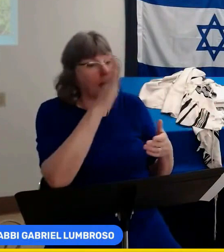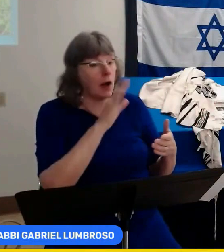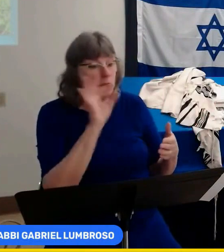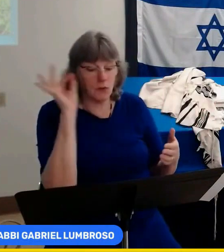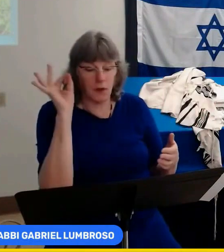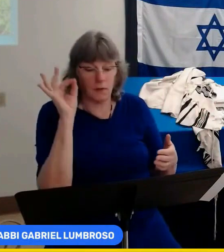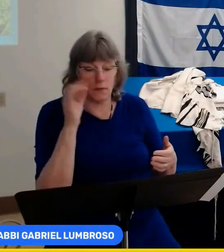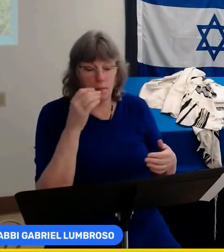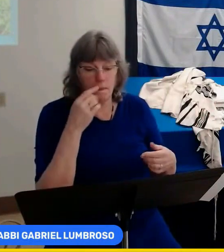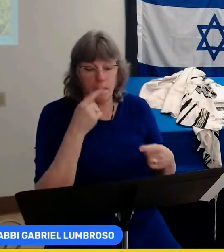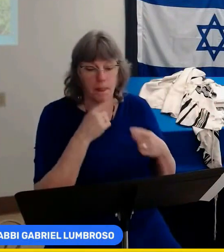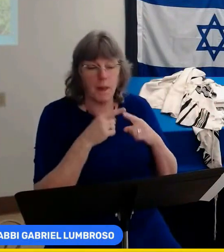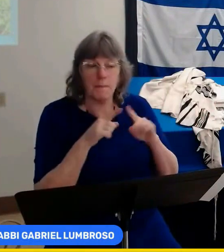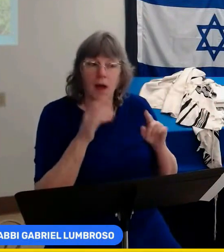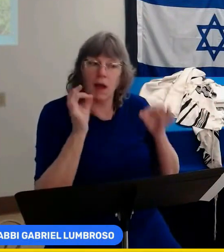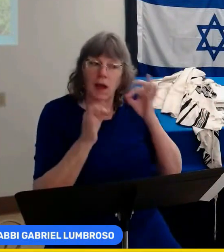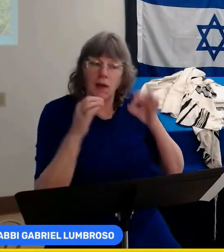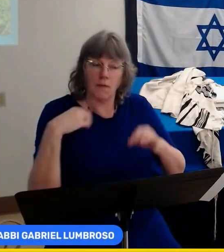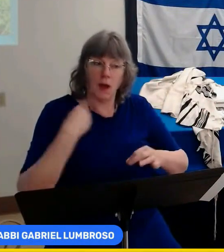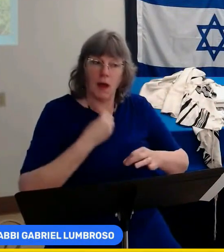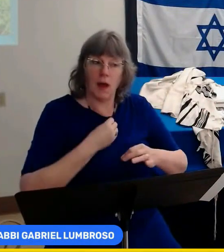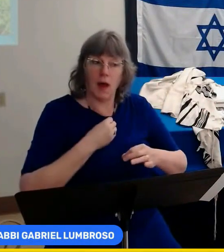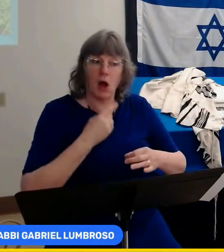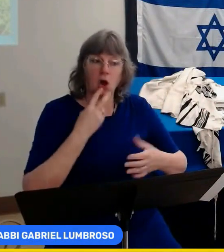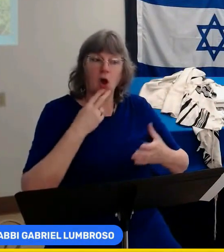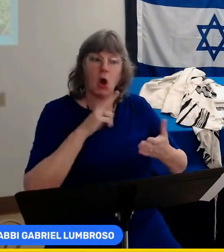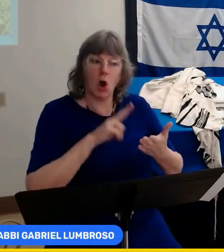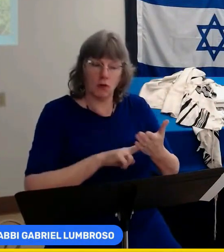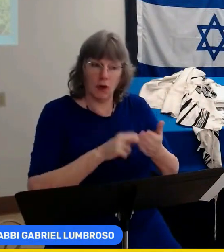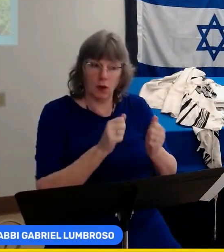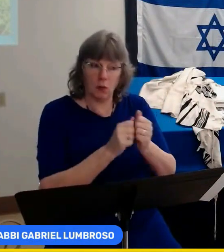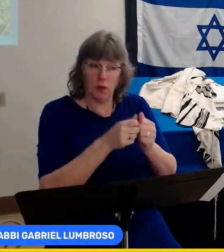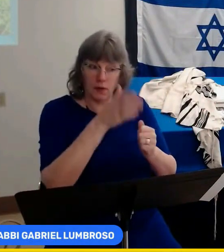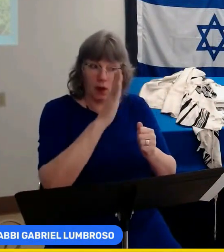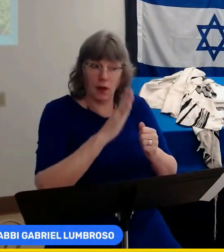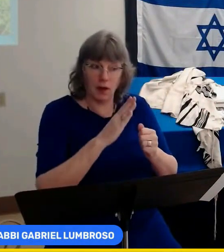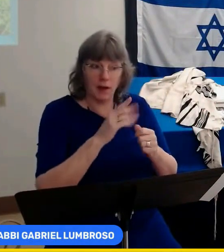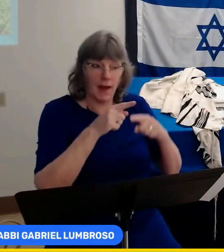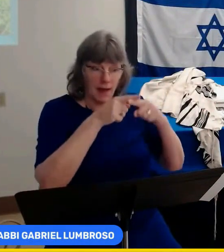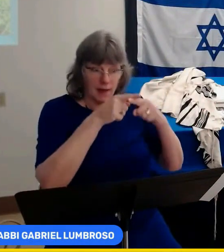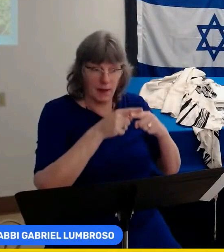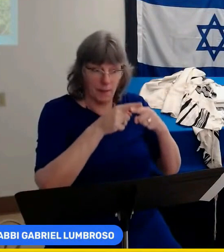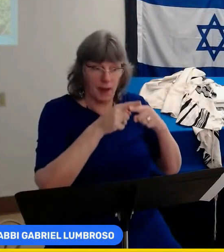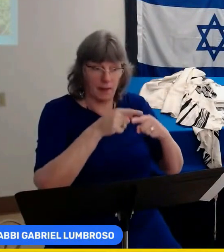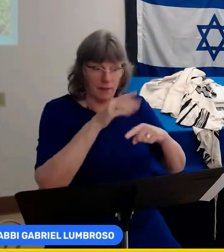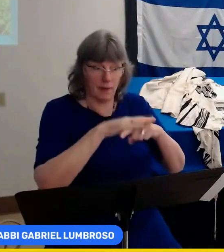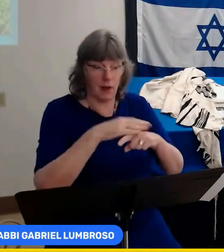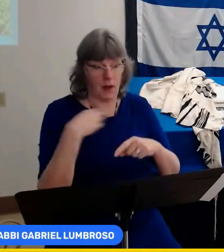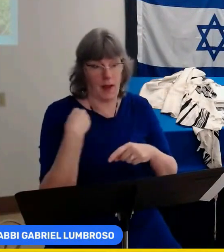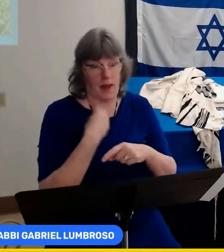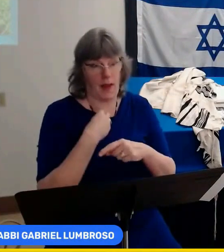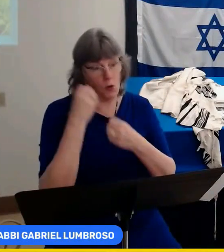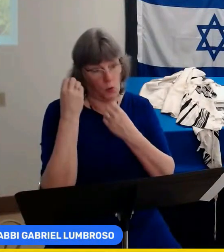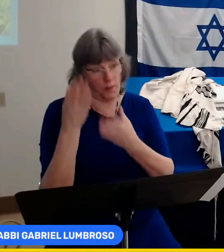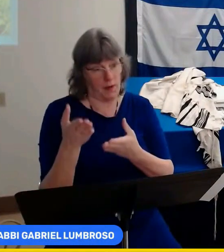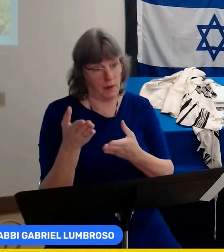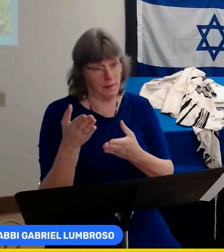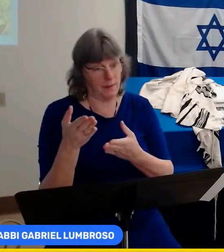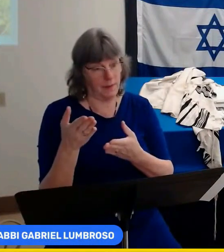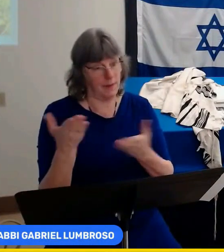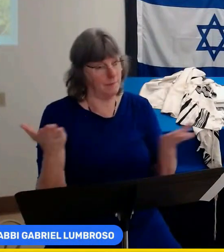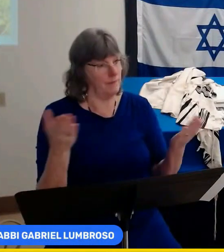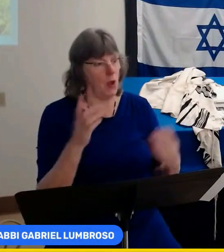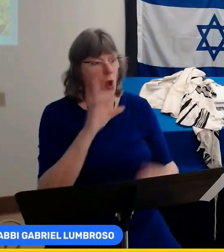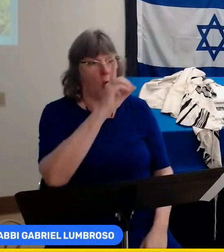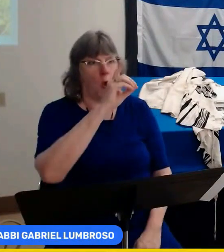But if our contract with Hashem is dependent on our obedience, we are doomed. And